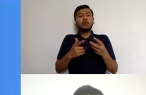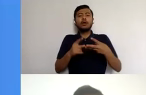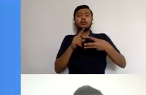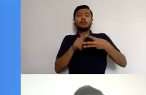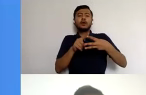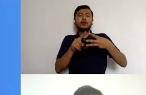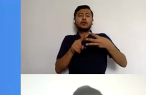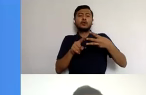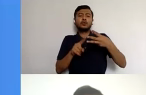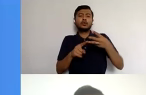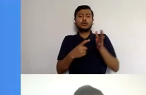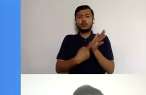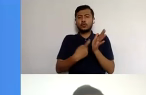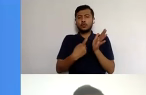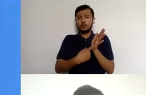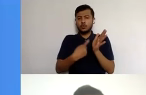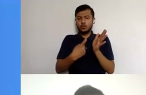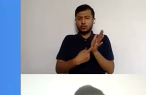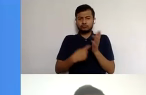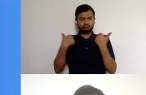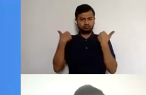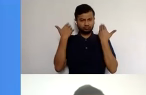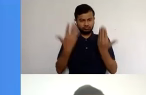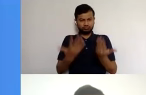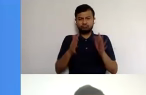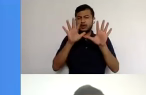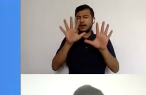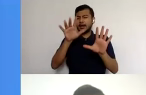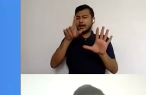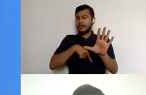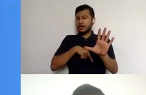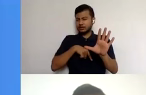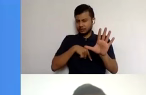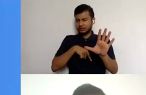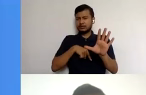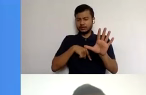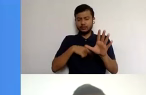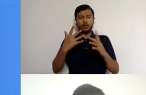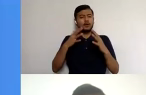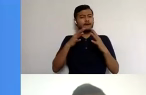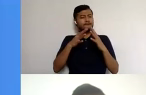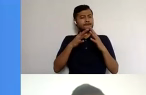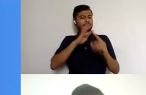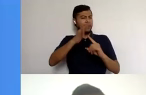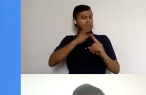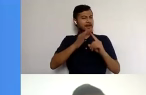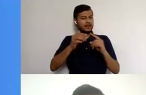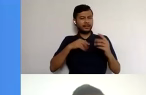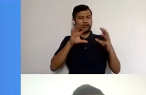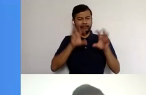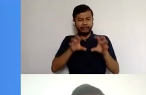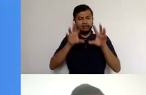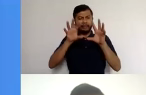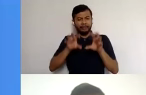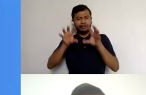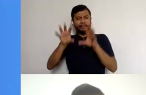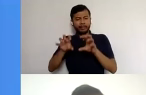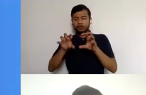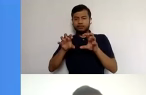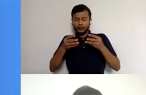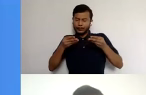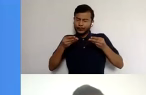pillars for the last decade. And that is to make Wi-Fi seamless, secure, and interoperable. We work very closely